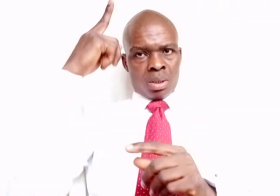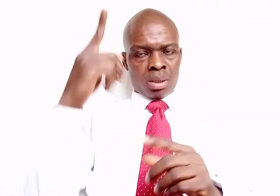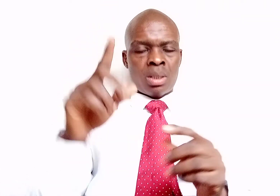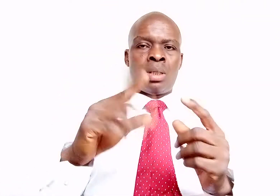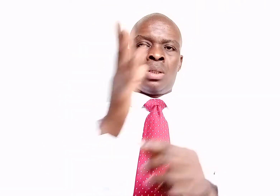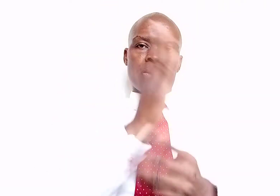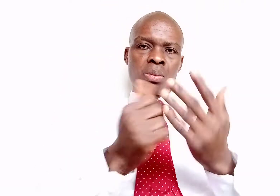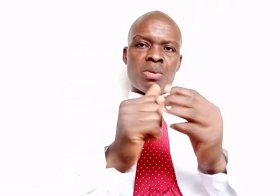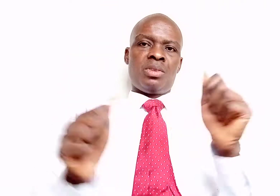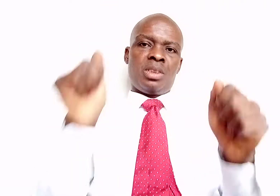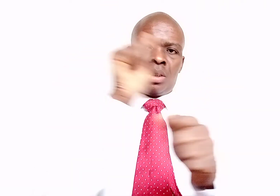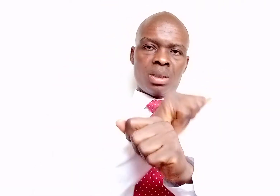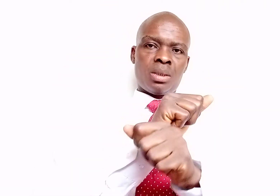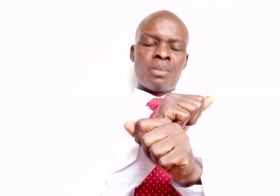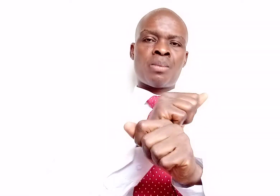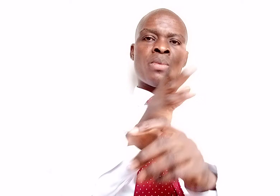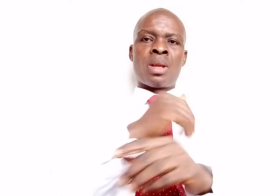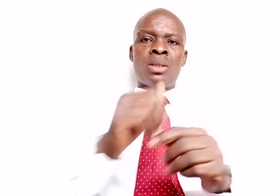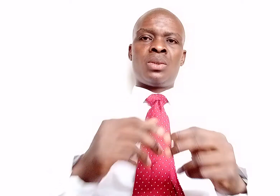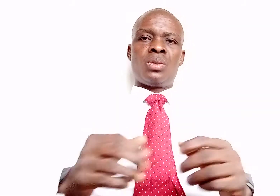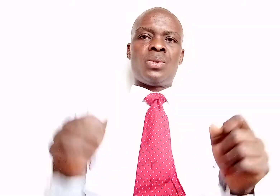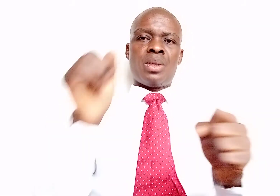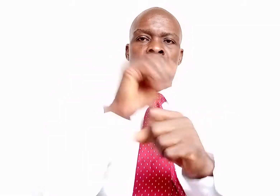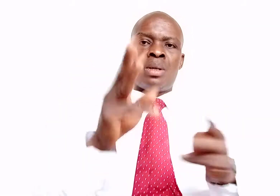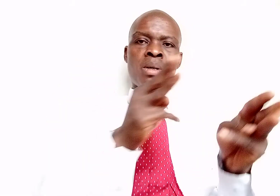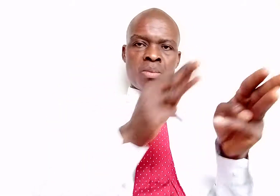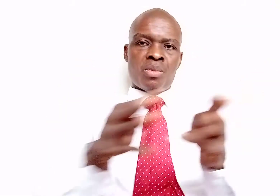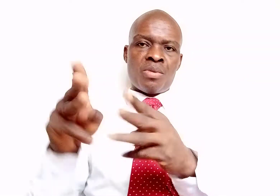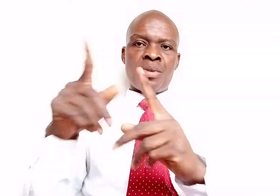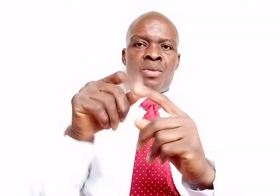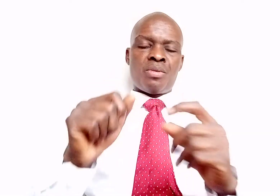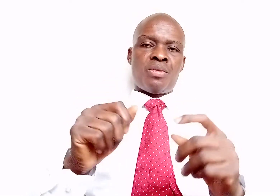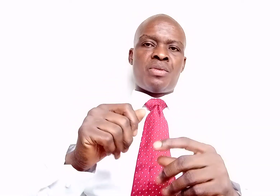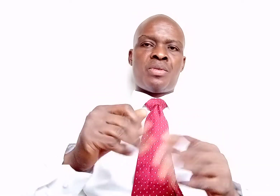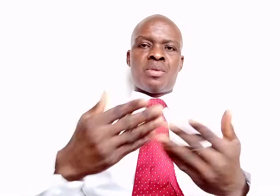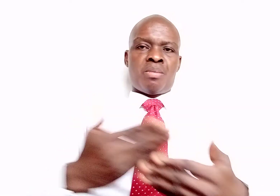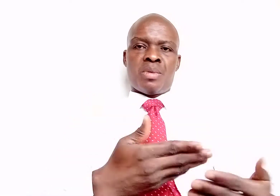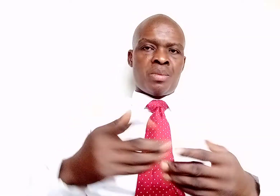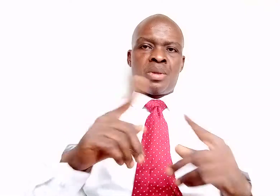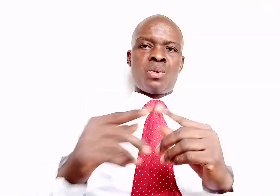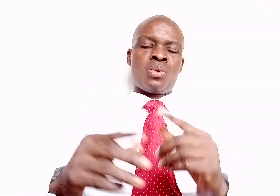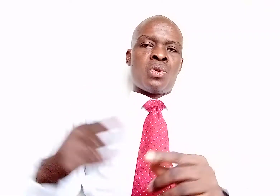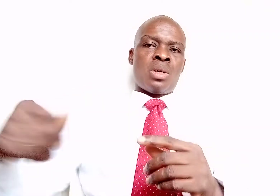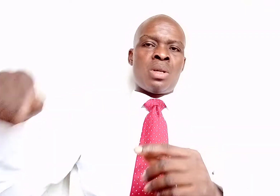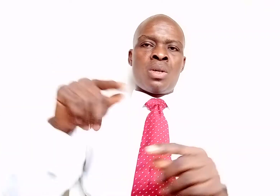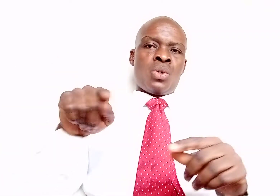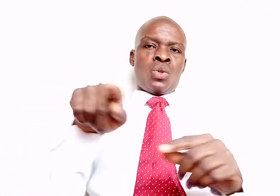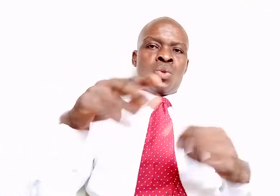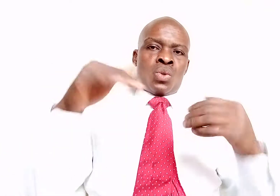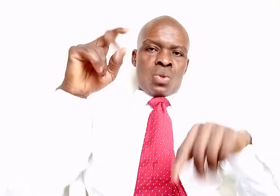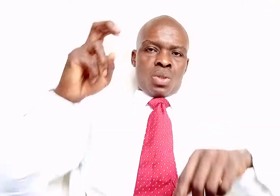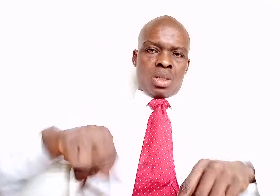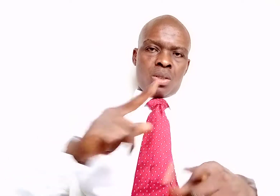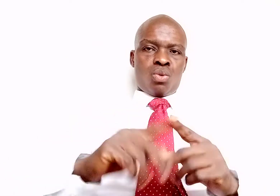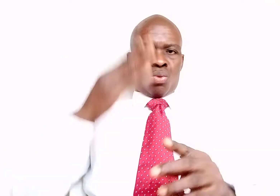body as you are transiting from childhood state to adolescent state. You need to know about